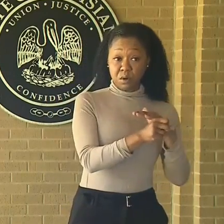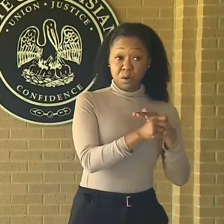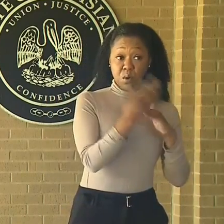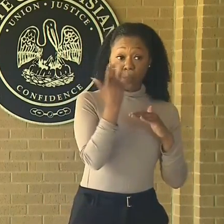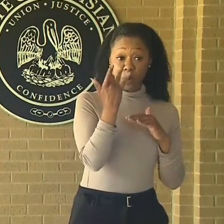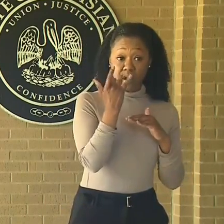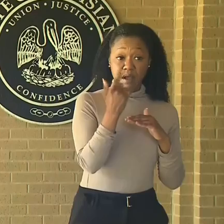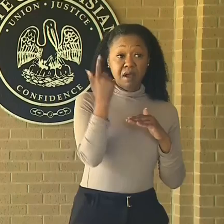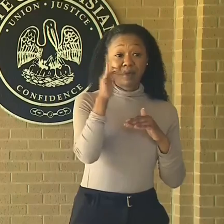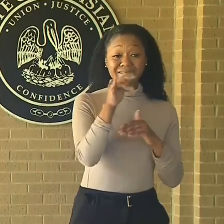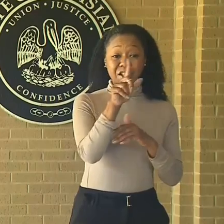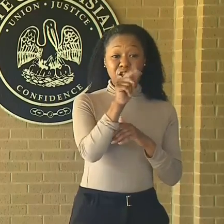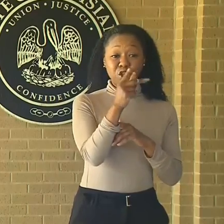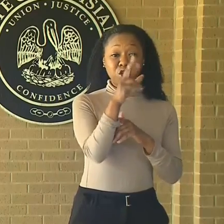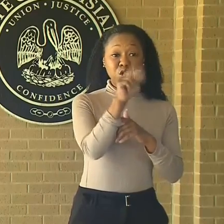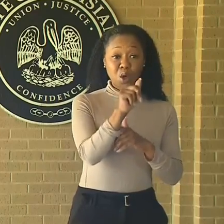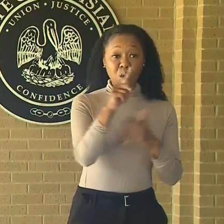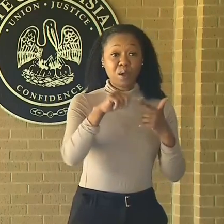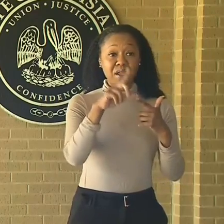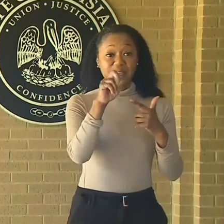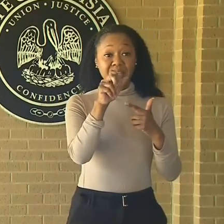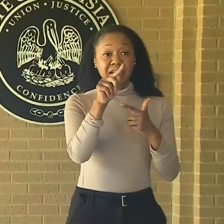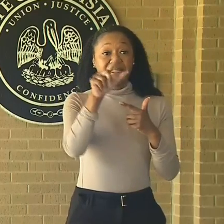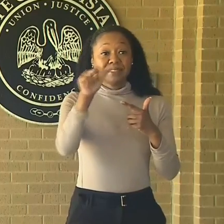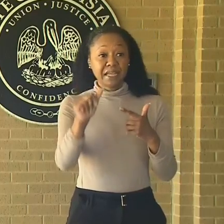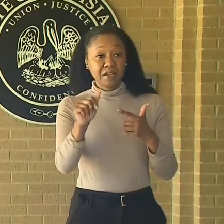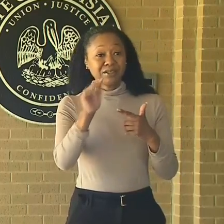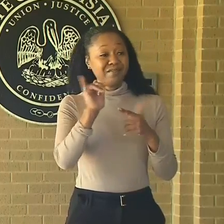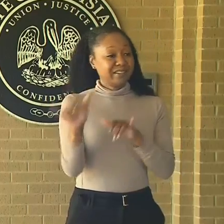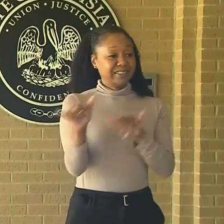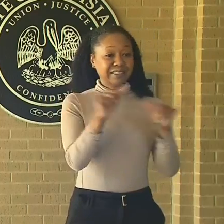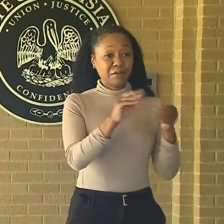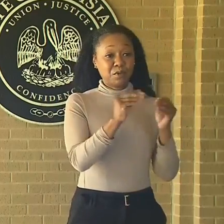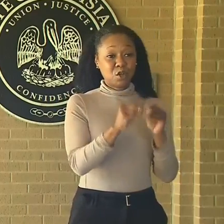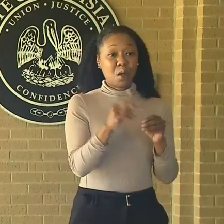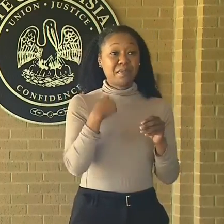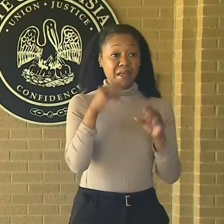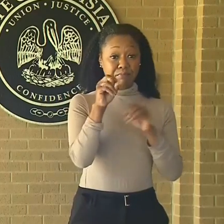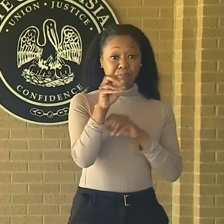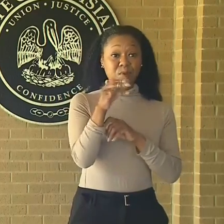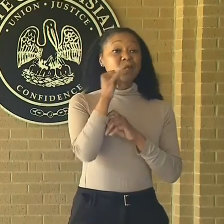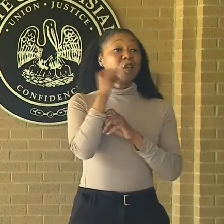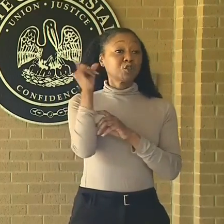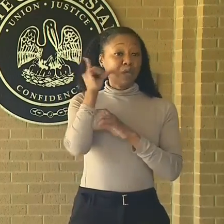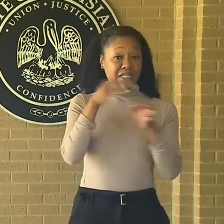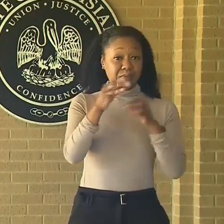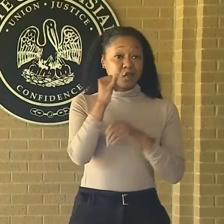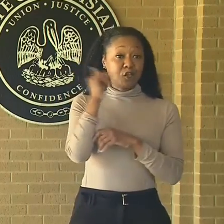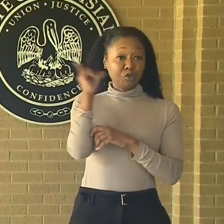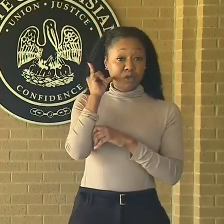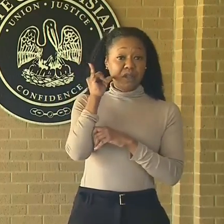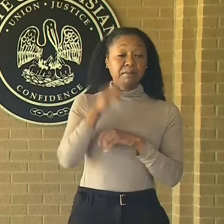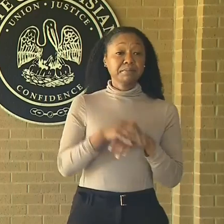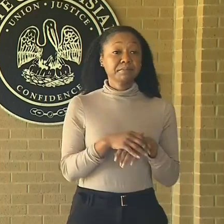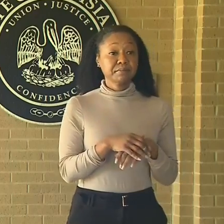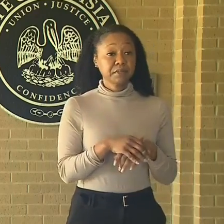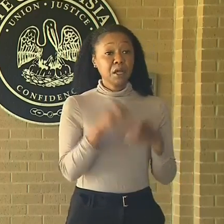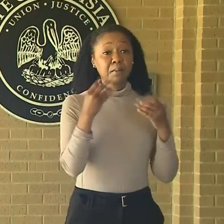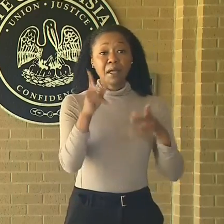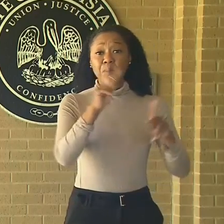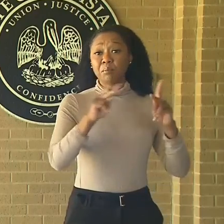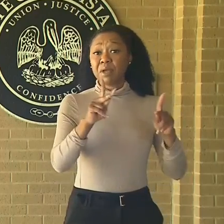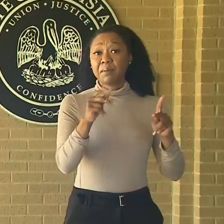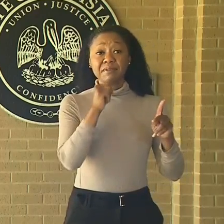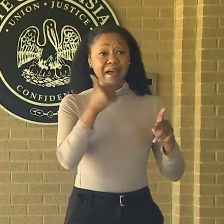of Laura and Delta, and those numbers basically did not change from what I gave you yesterday. With so many people